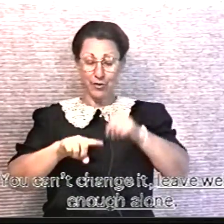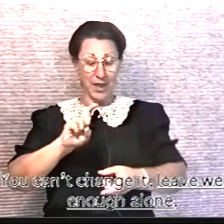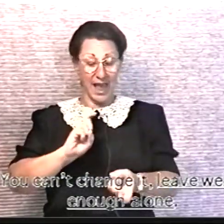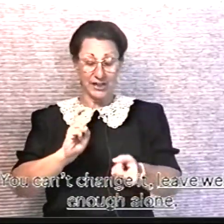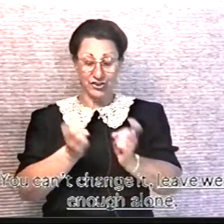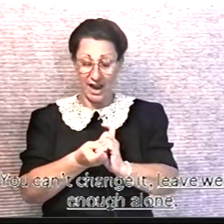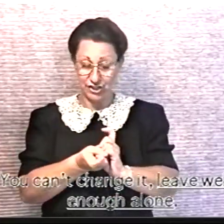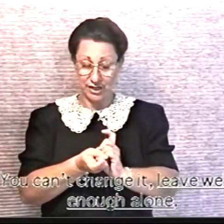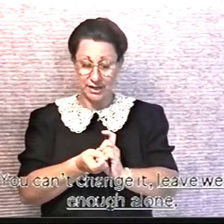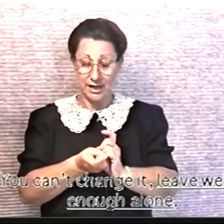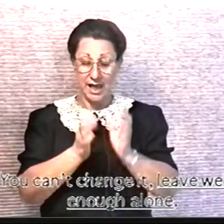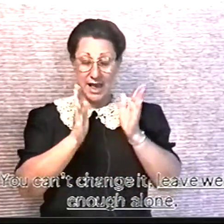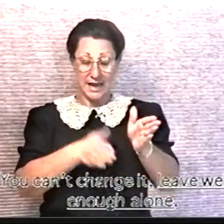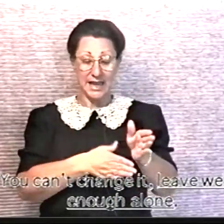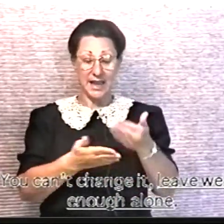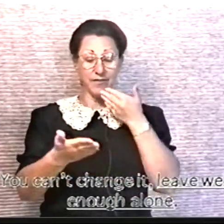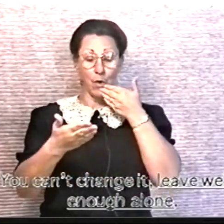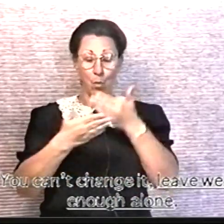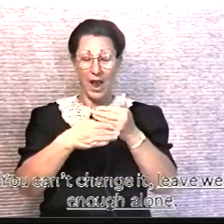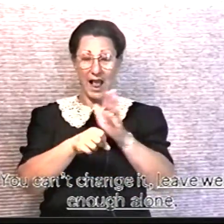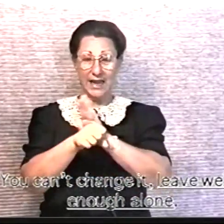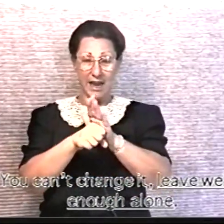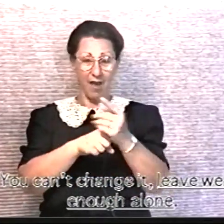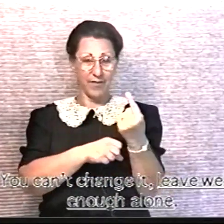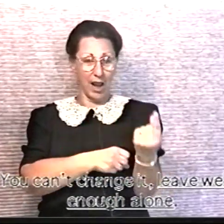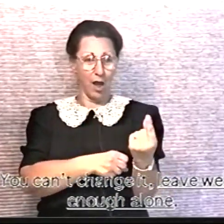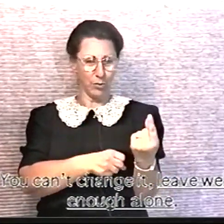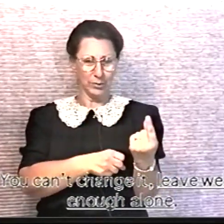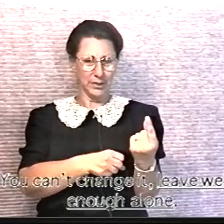can't change it, leave well enough alone.